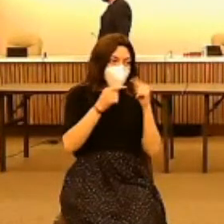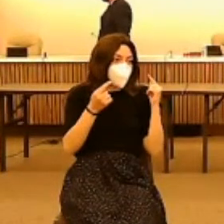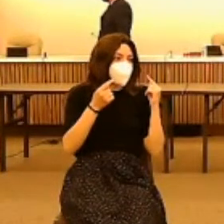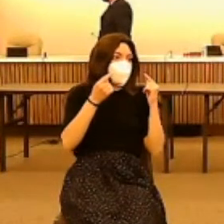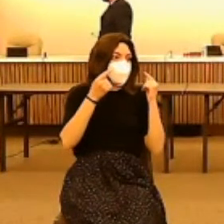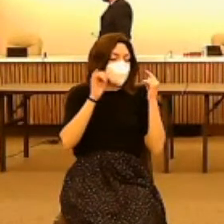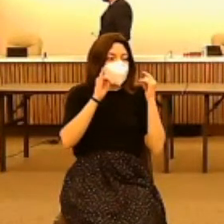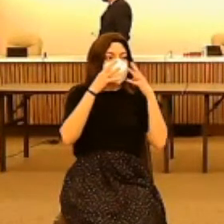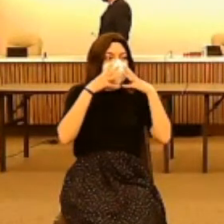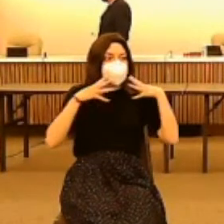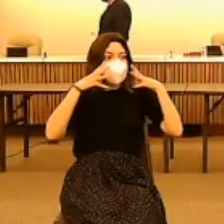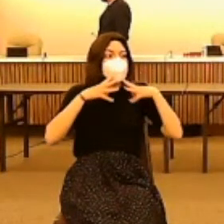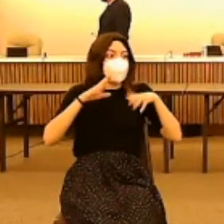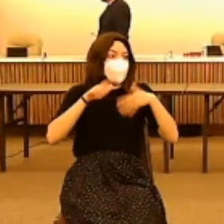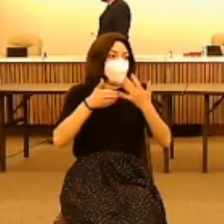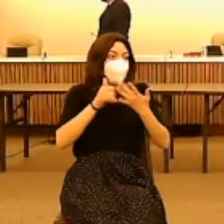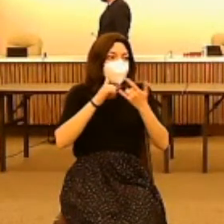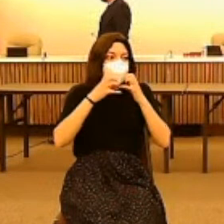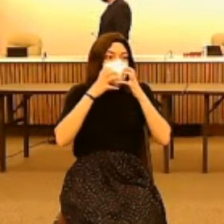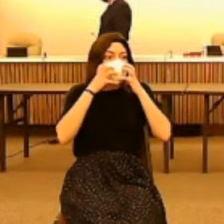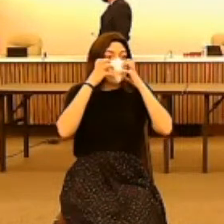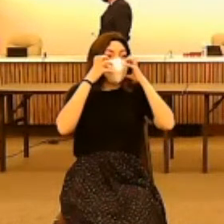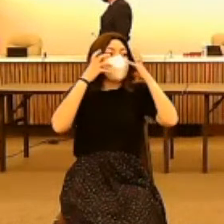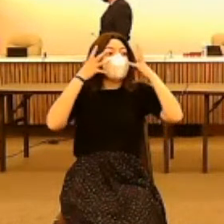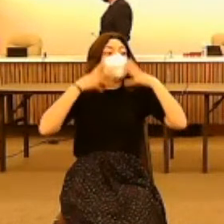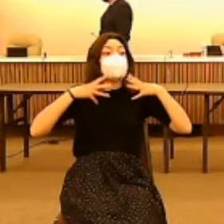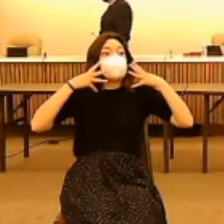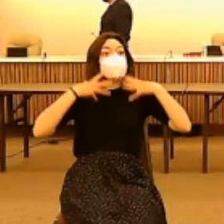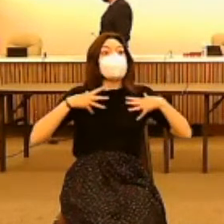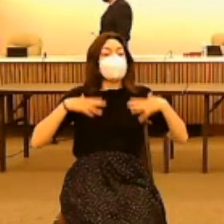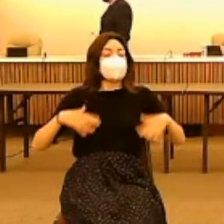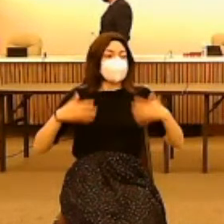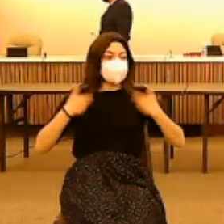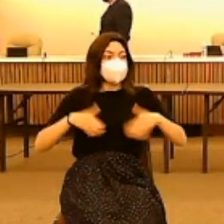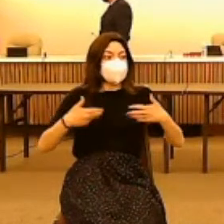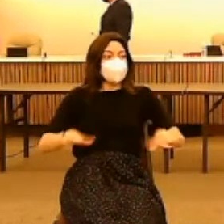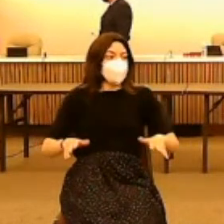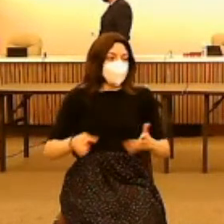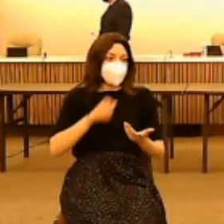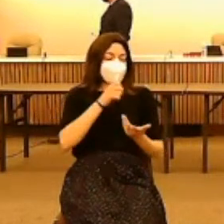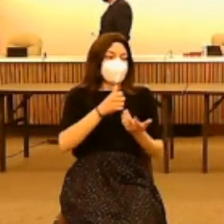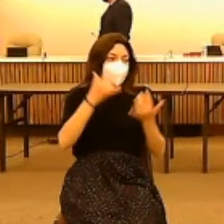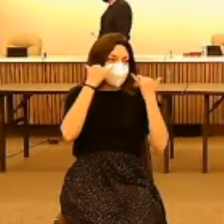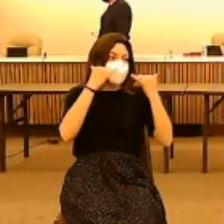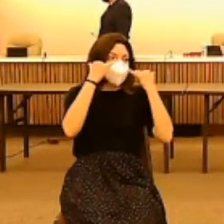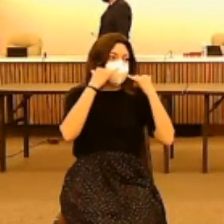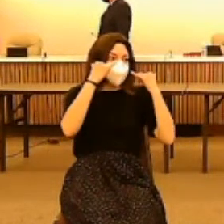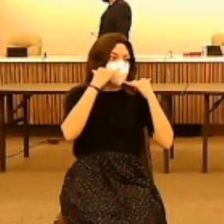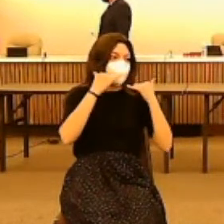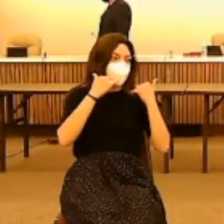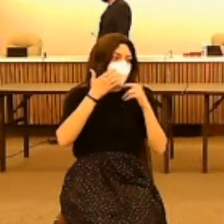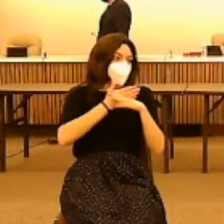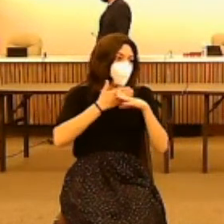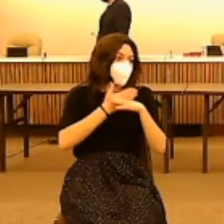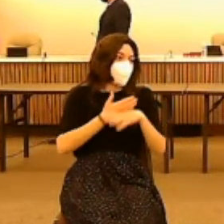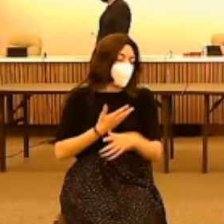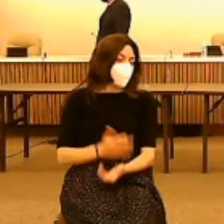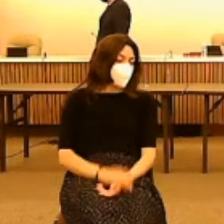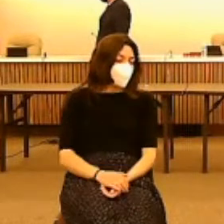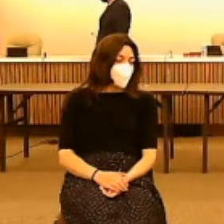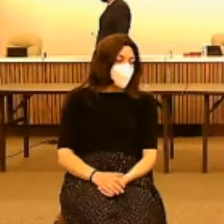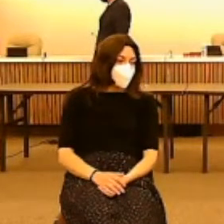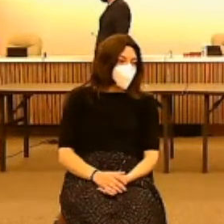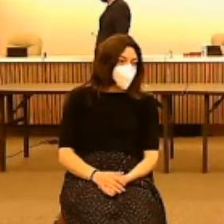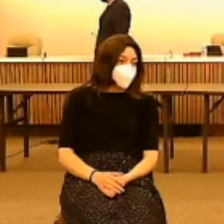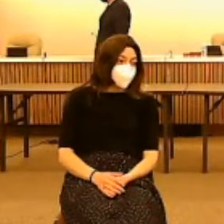opened. Yeah. me The- too, but like the but first I've week or noticed a two. Big change since they sold it to Gold Car. So they don't get the back of my car as clean as I